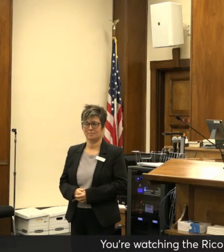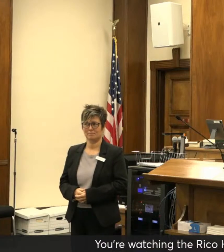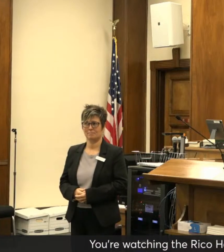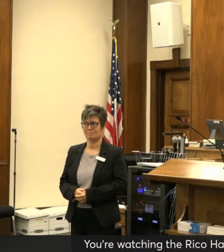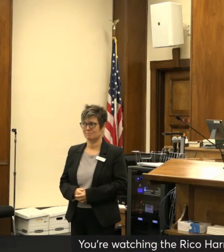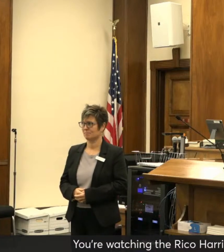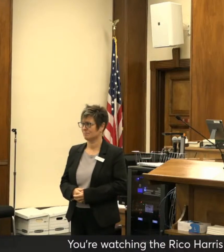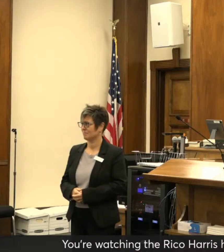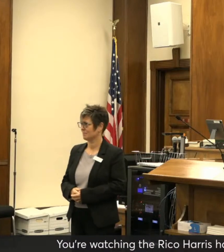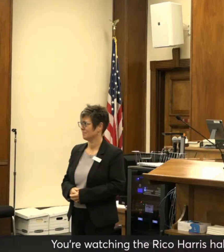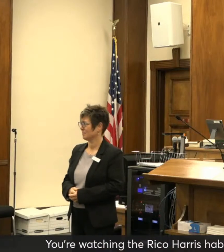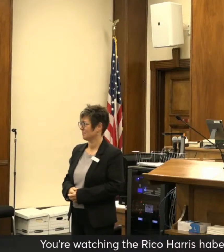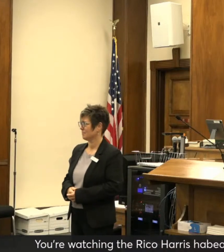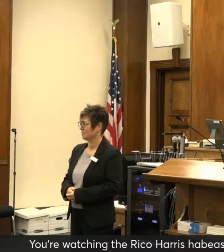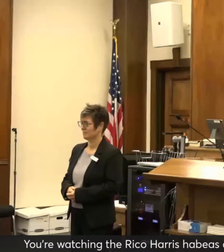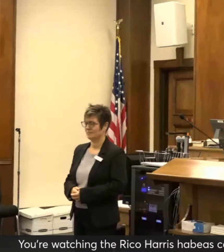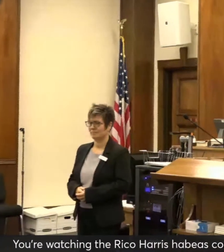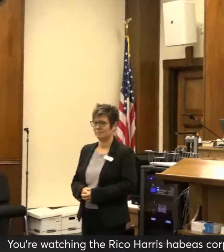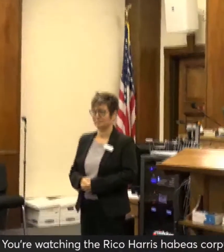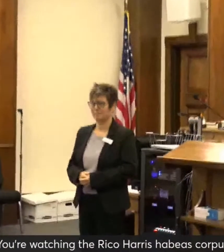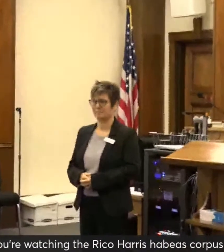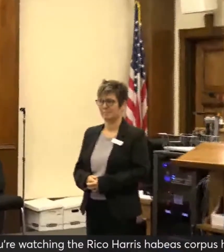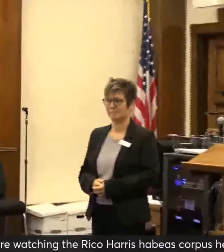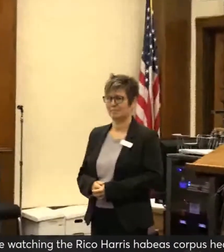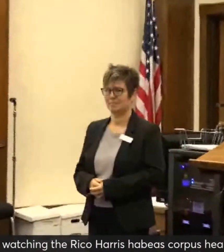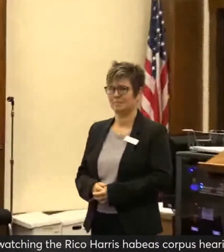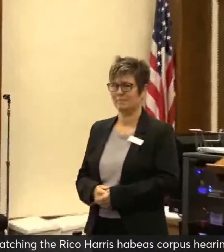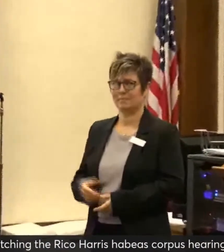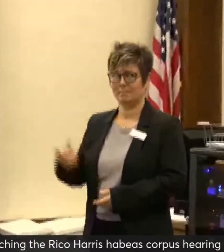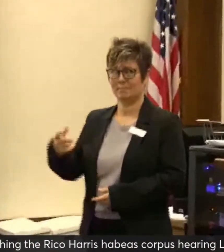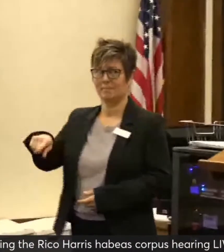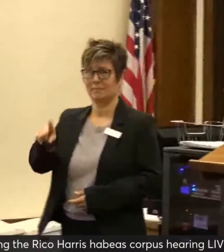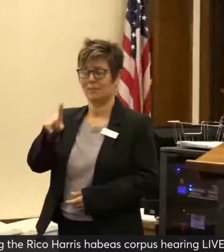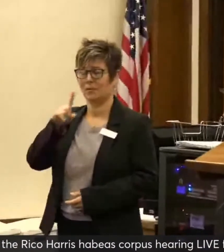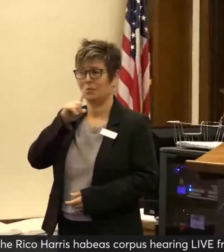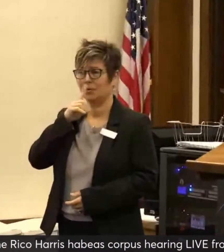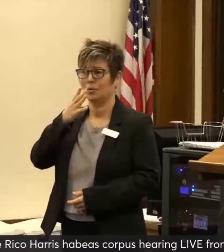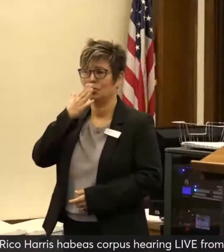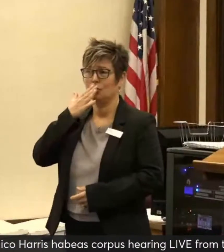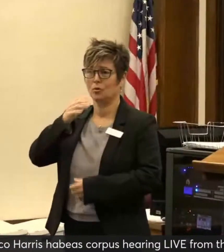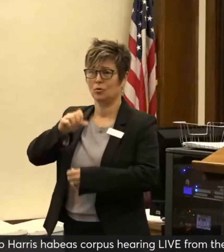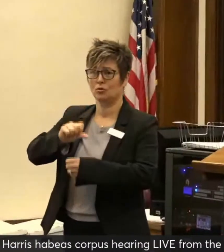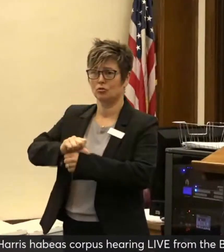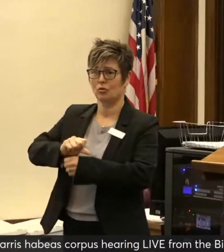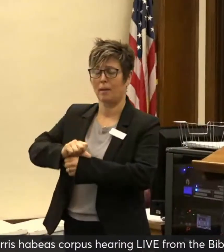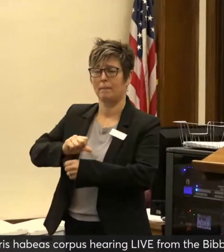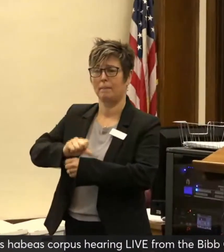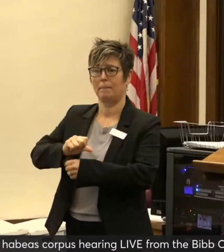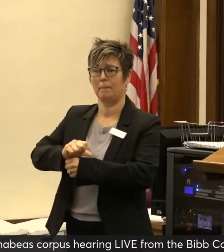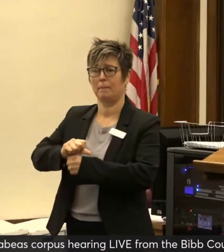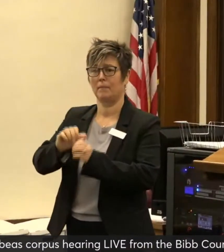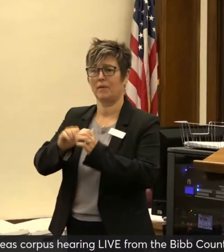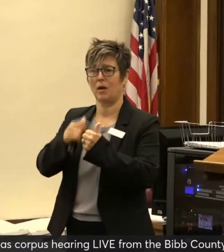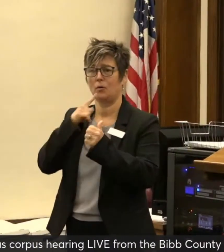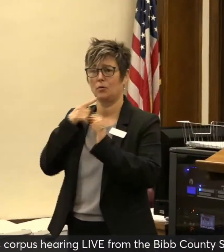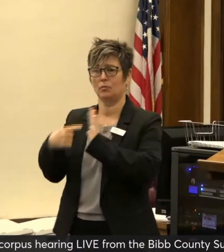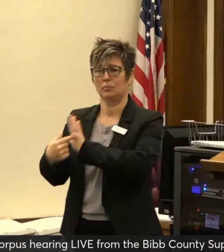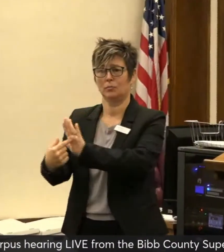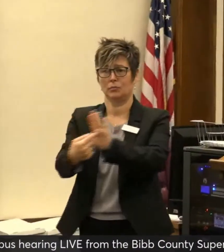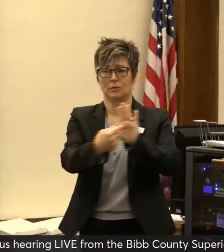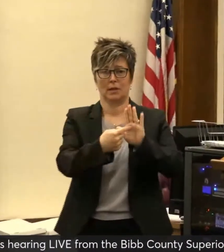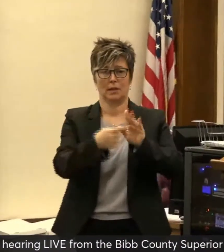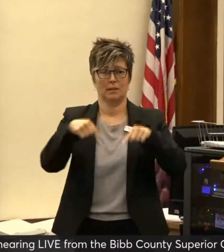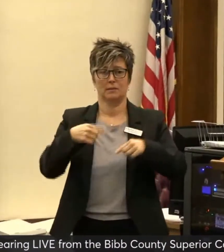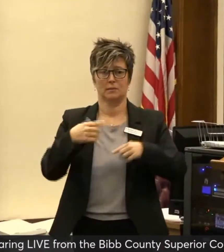Y'all have done a real good job in making the presentation of this, and I appreciate the